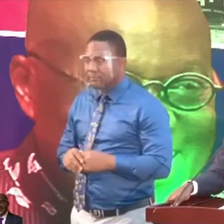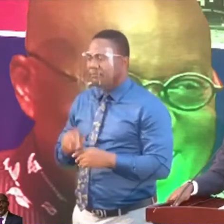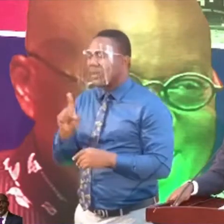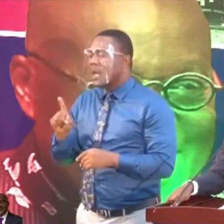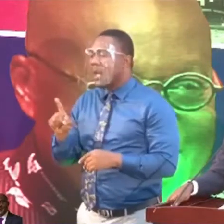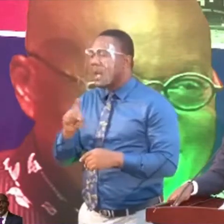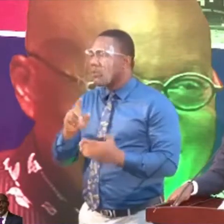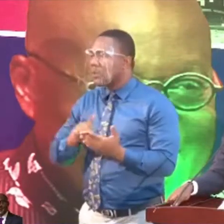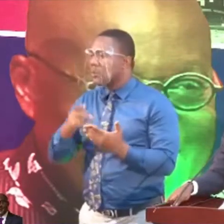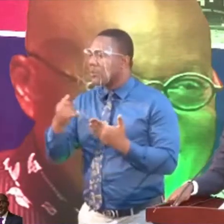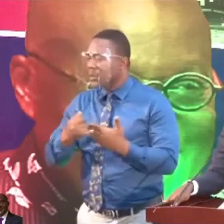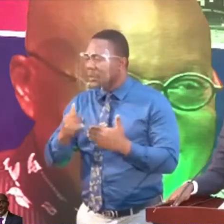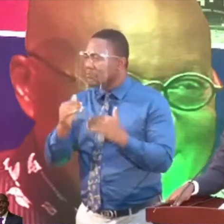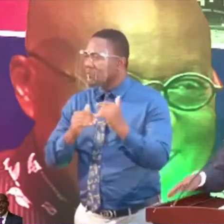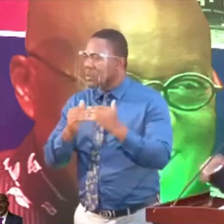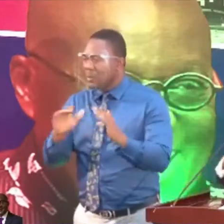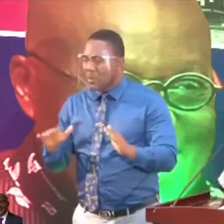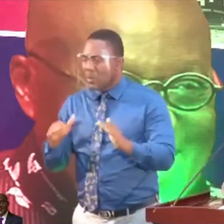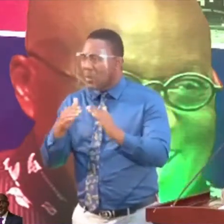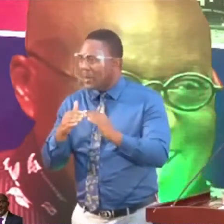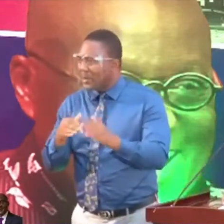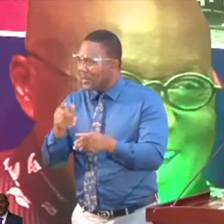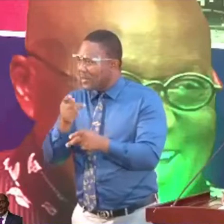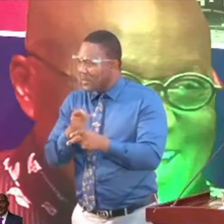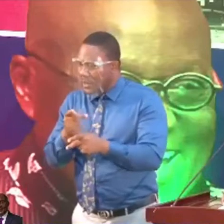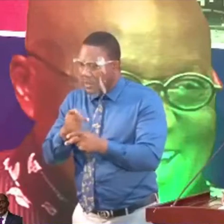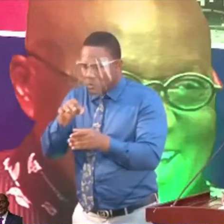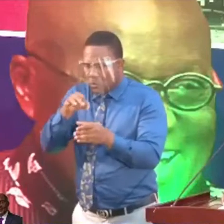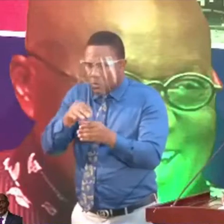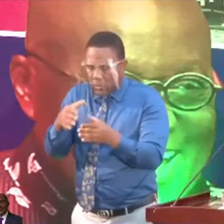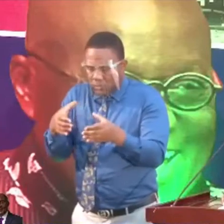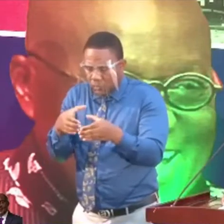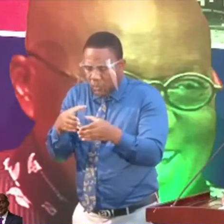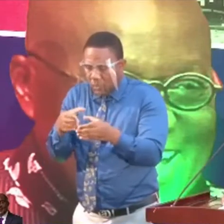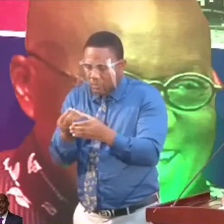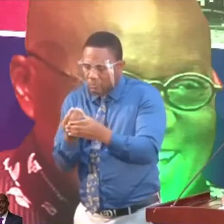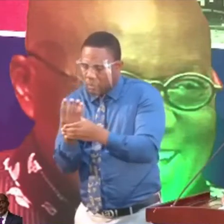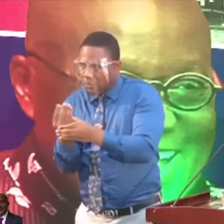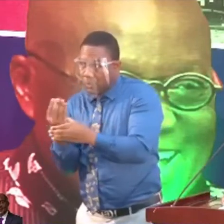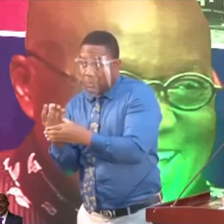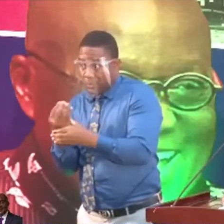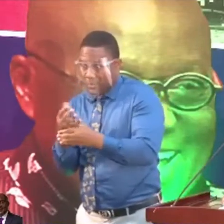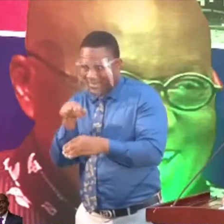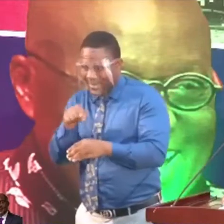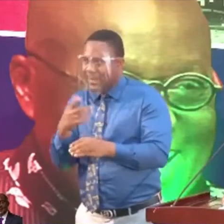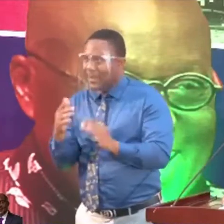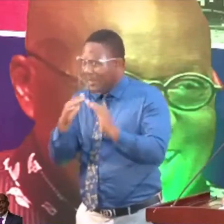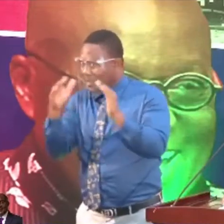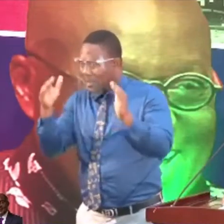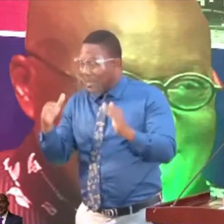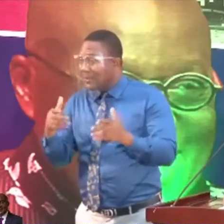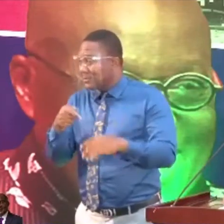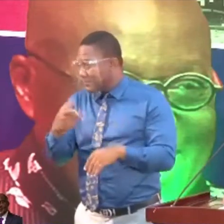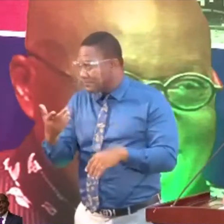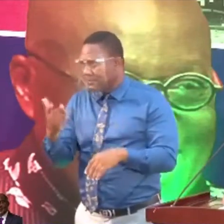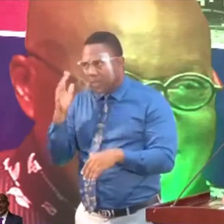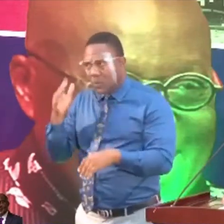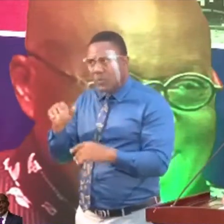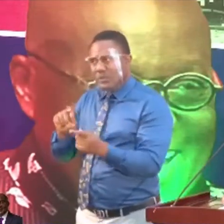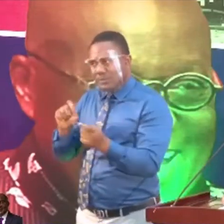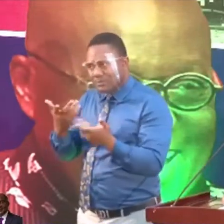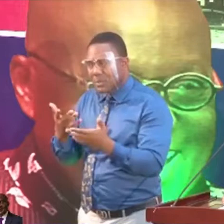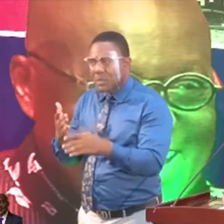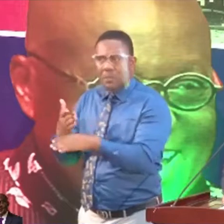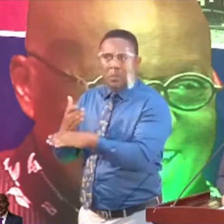greenhouses constructed, and you saw from the video that they're going to change a lot in the agricultural